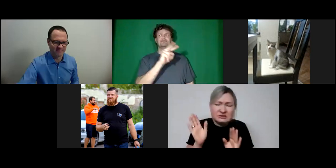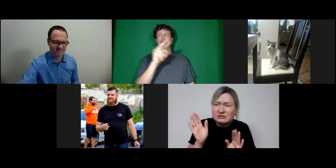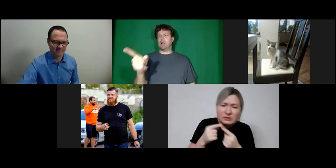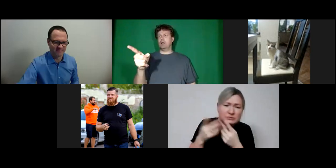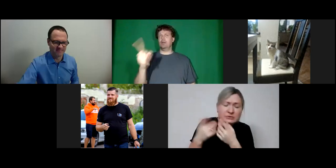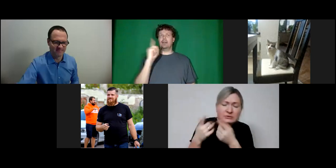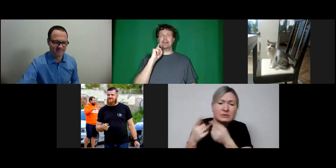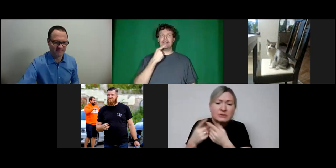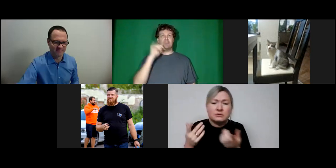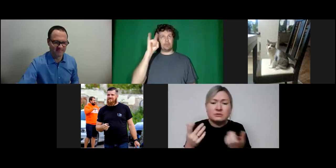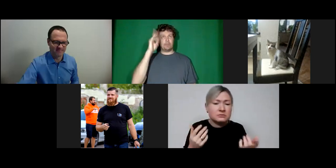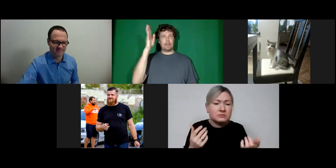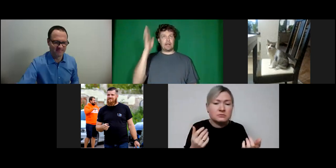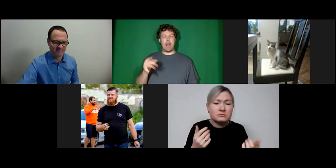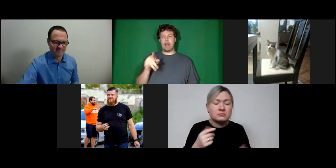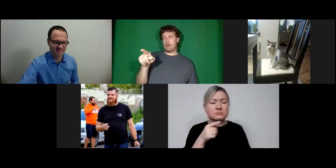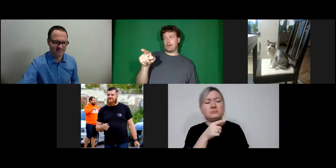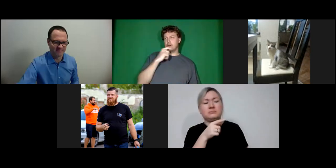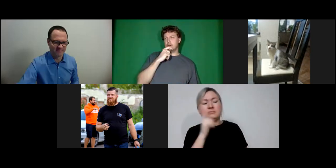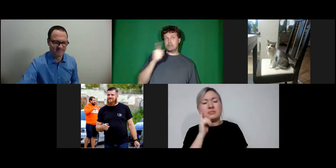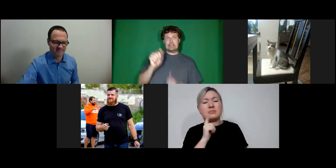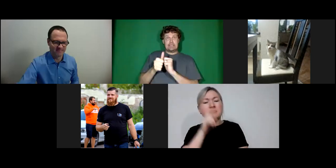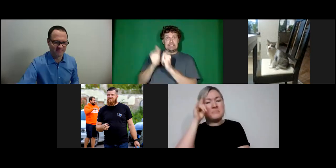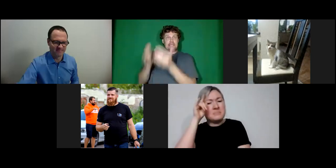in competing in this national dance competition.